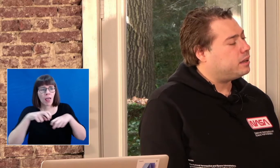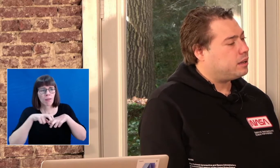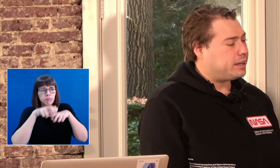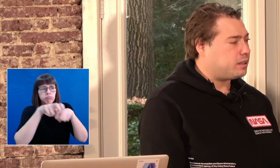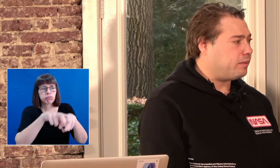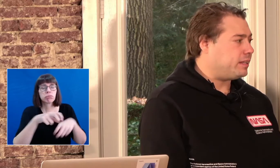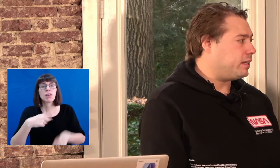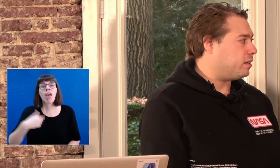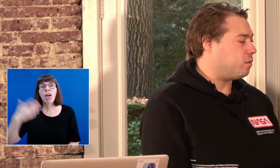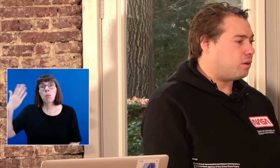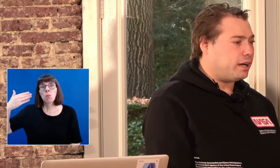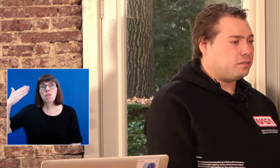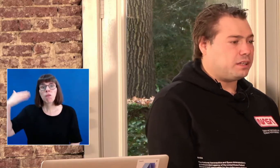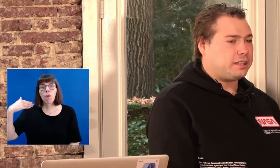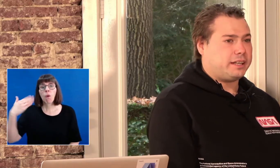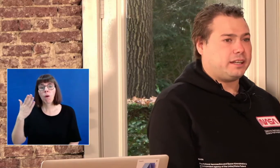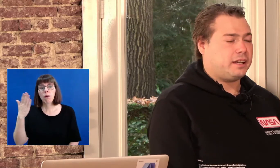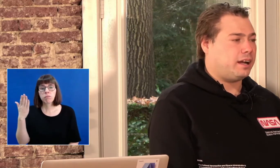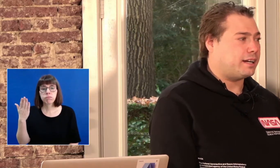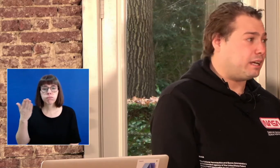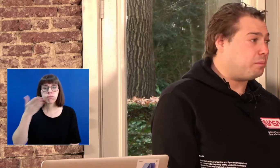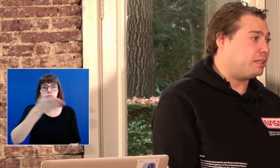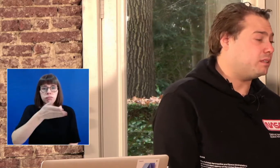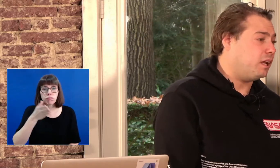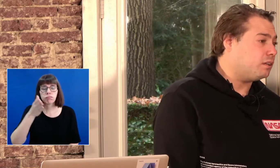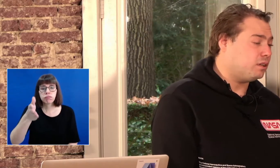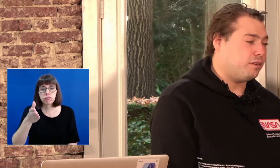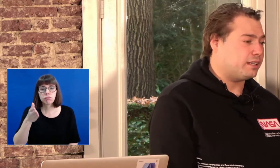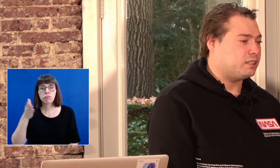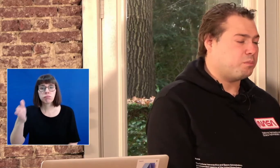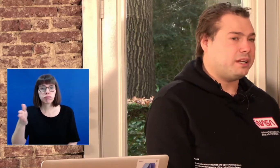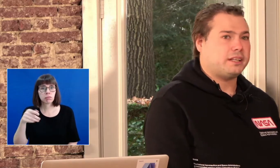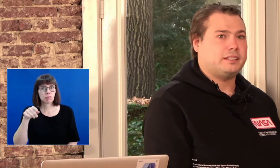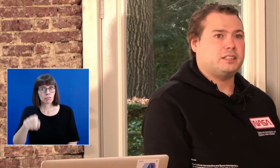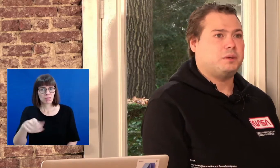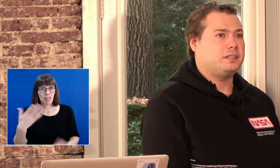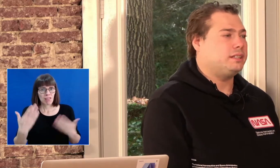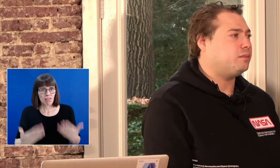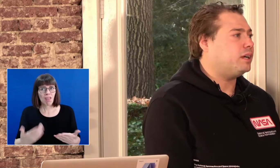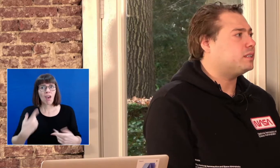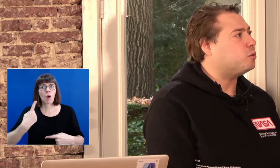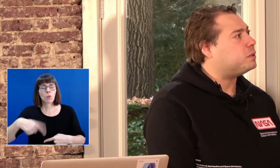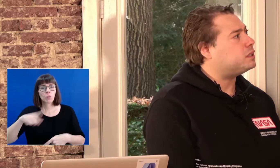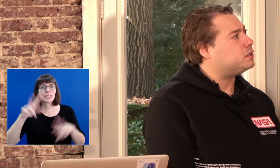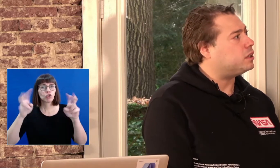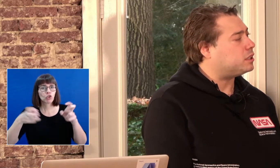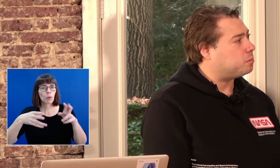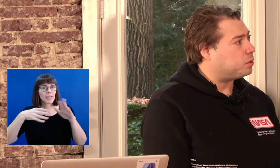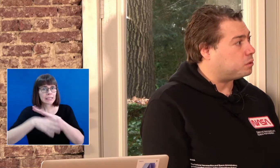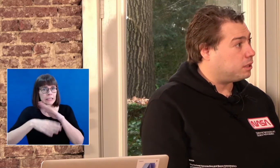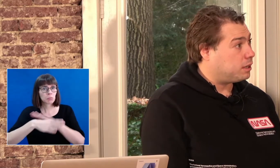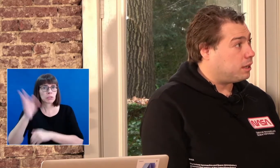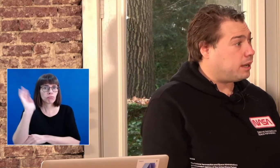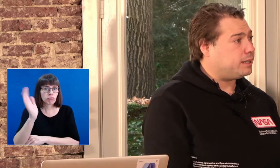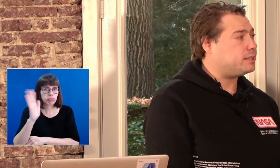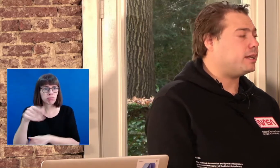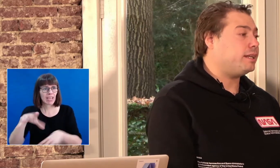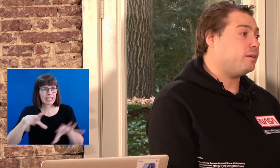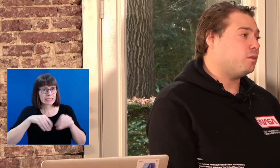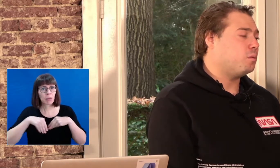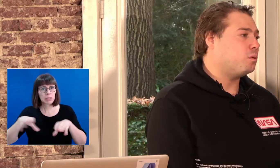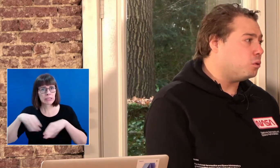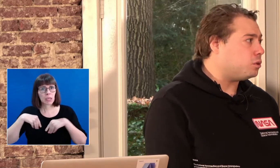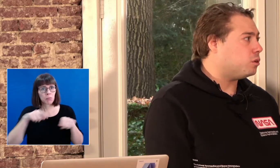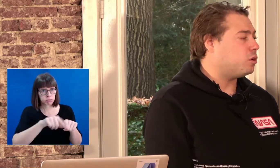beginning, it's already kind of that they accept as talks of accessibility and disability. That were the topics that I started about. And it's